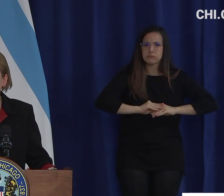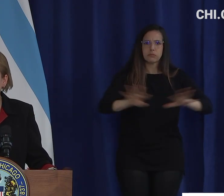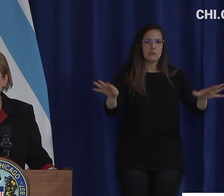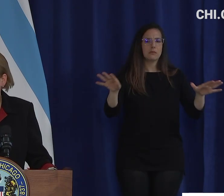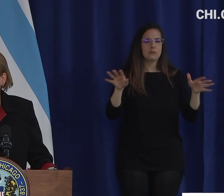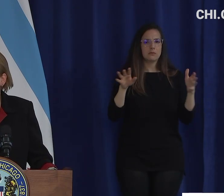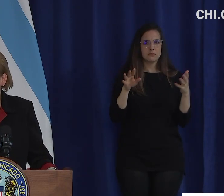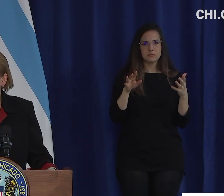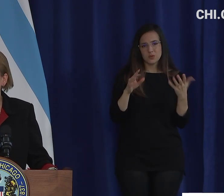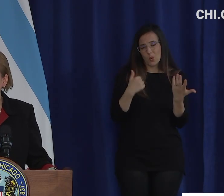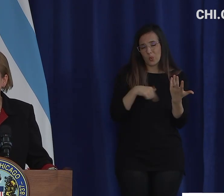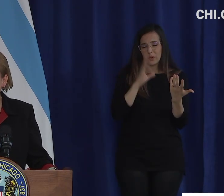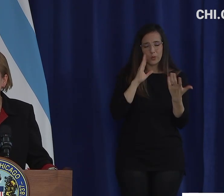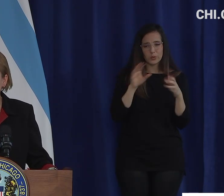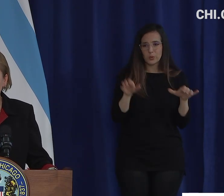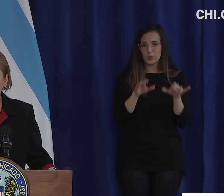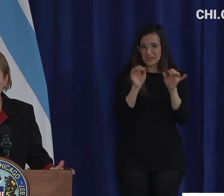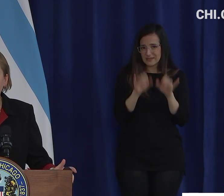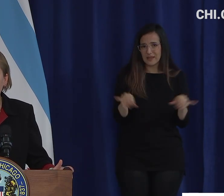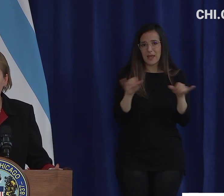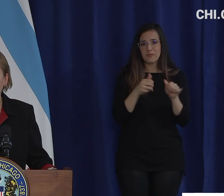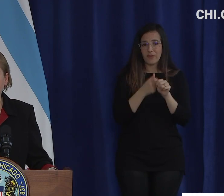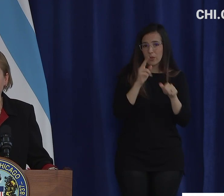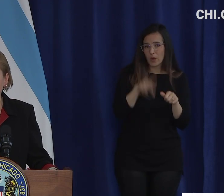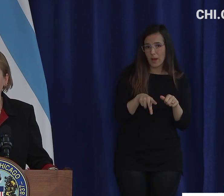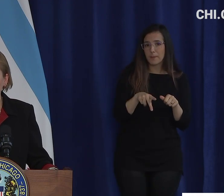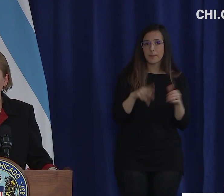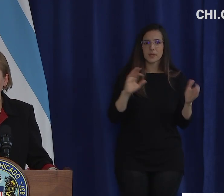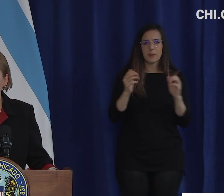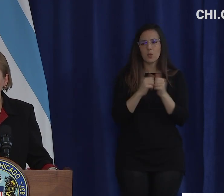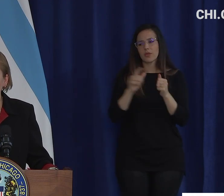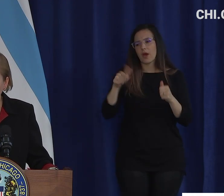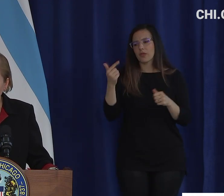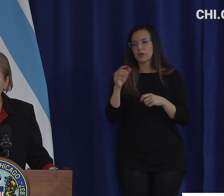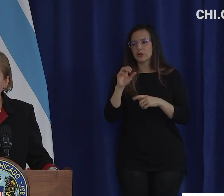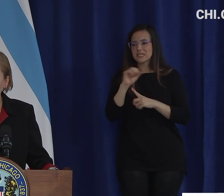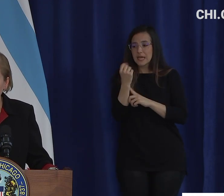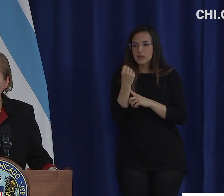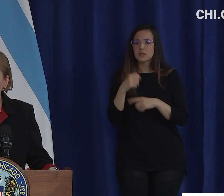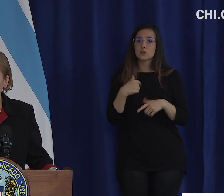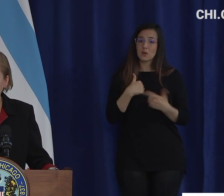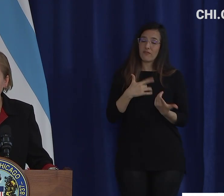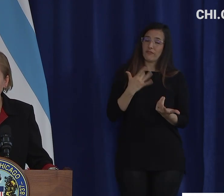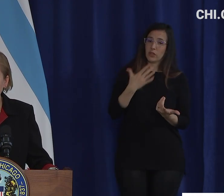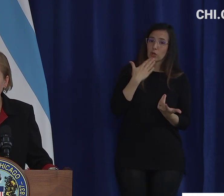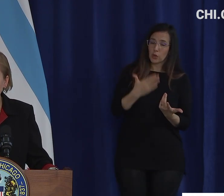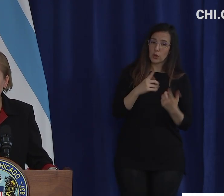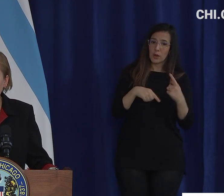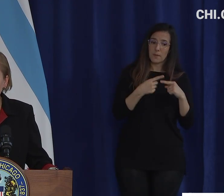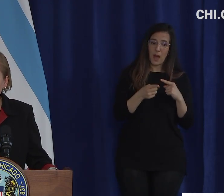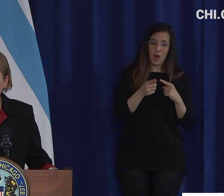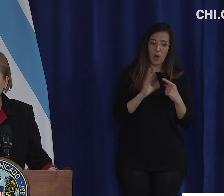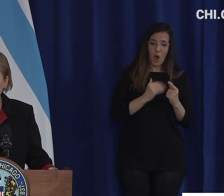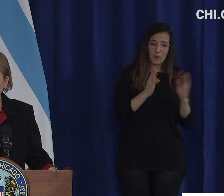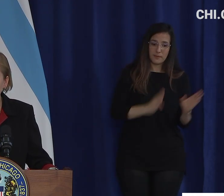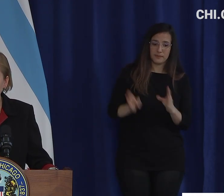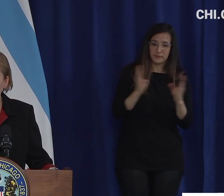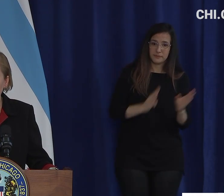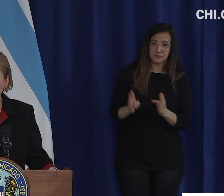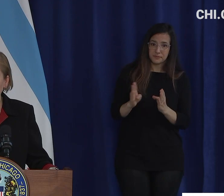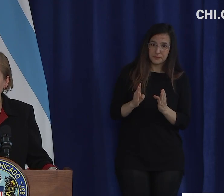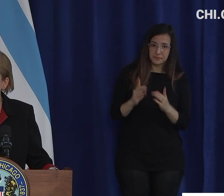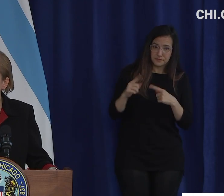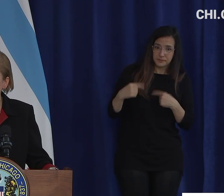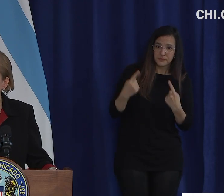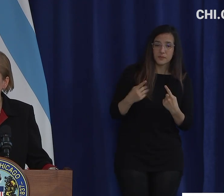same follow-up that we would do in any other setting. So I feel good about the planning that's been done there, and